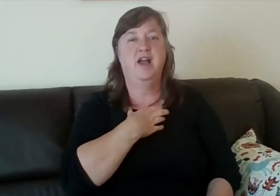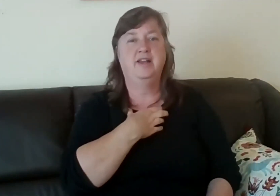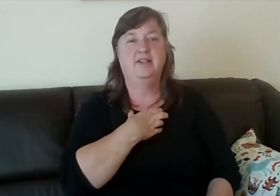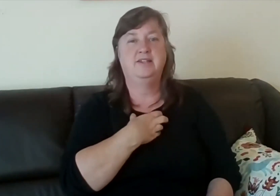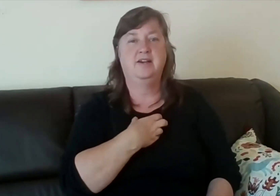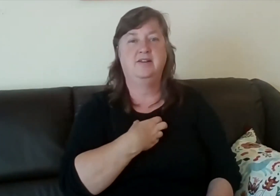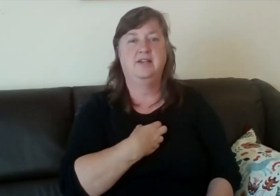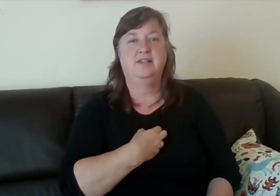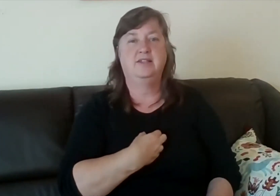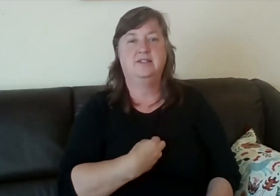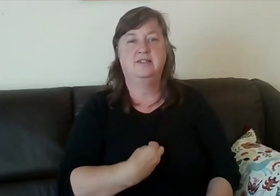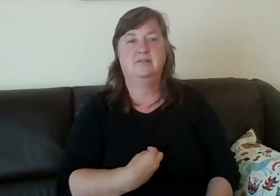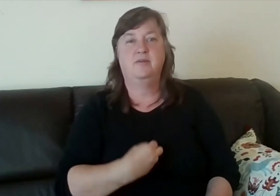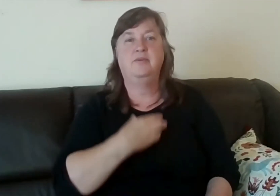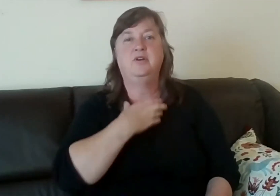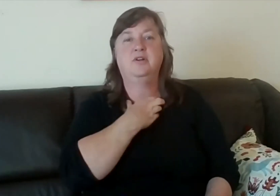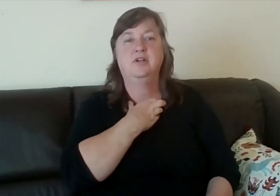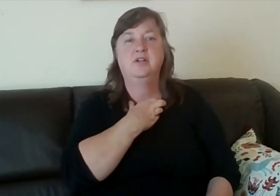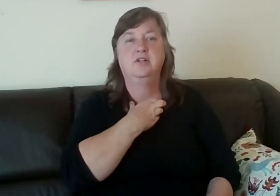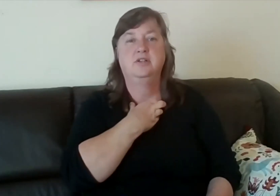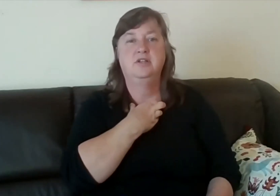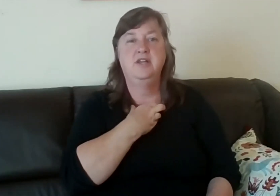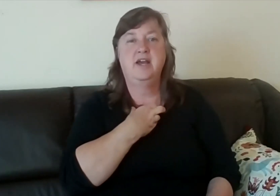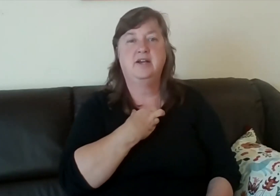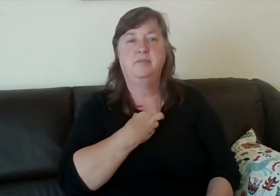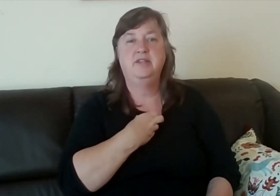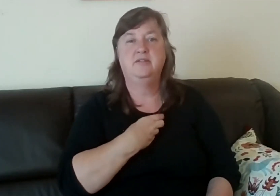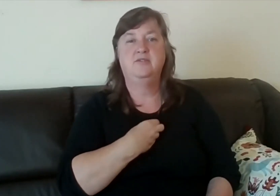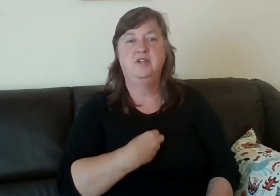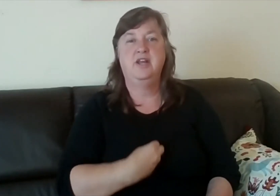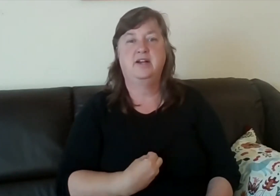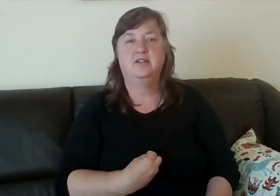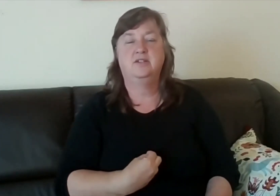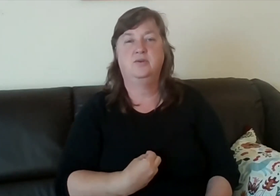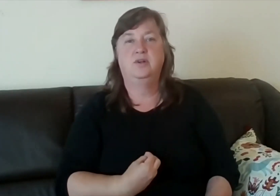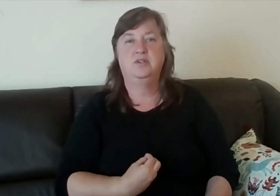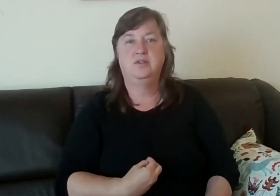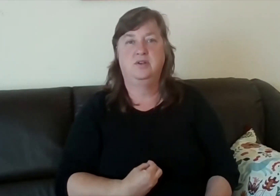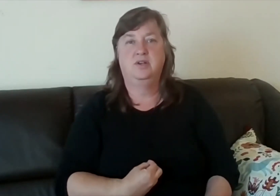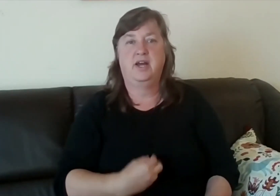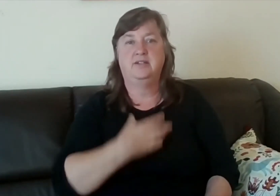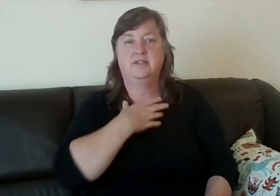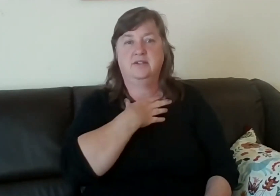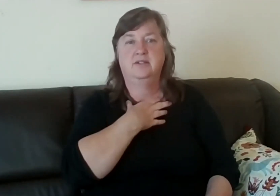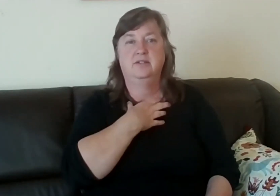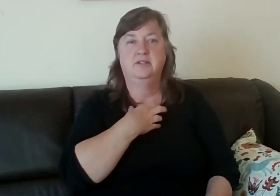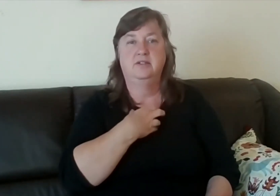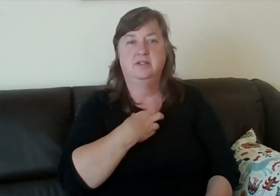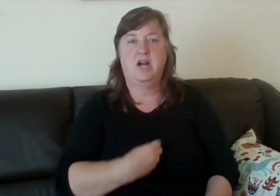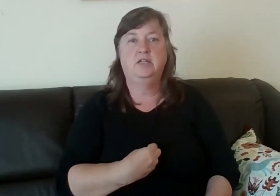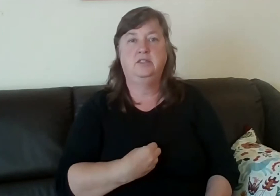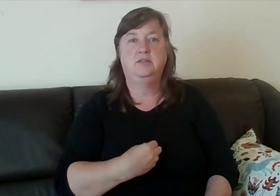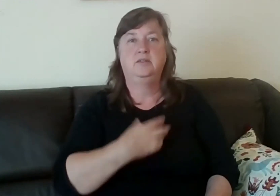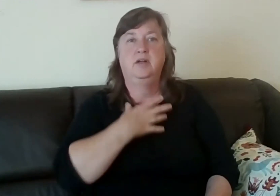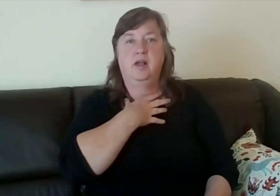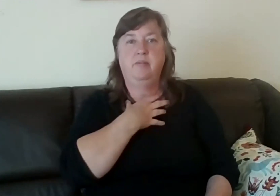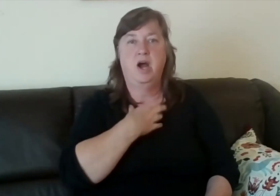dragging it down like this from your neck, base of your neck towards your gut. I'm